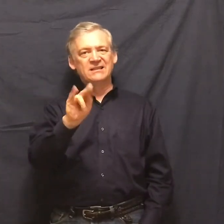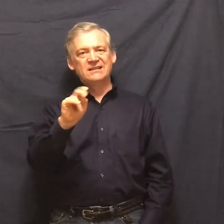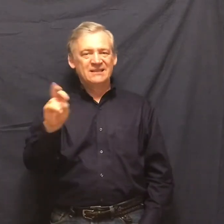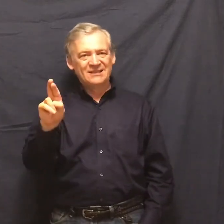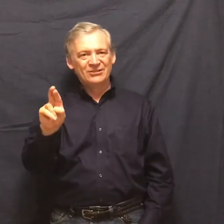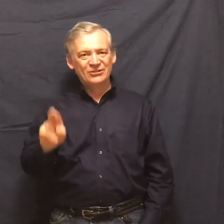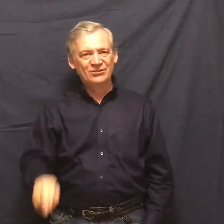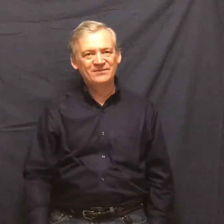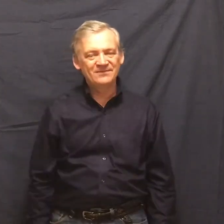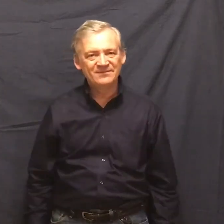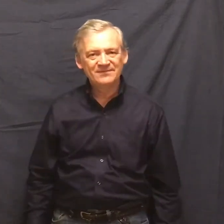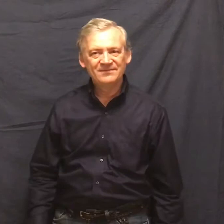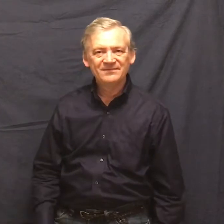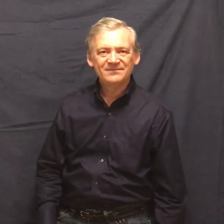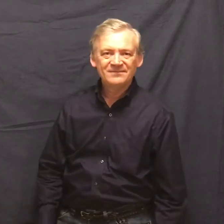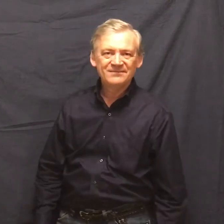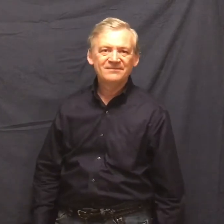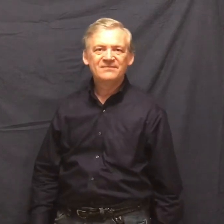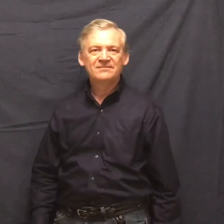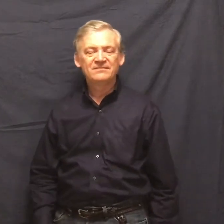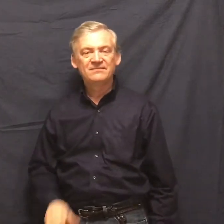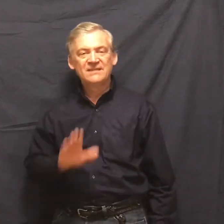His hatchet face was ageless.